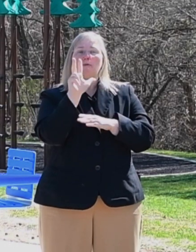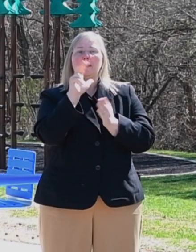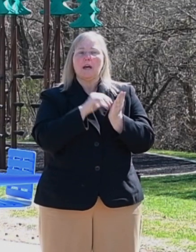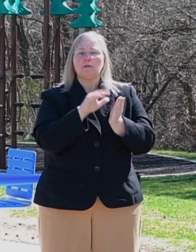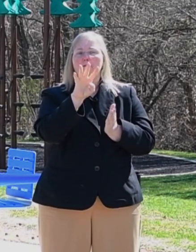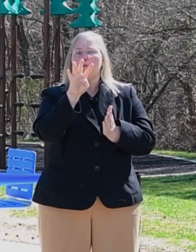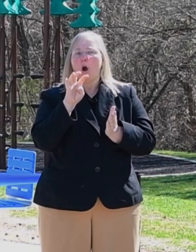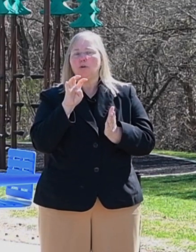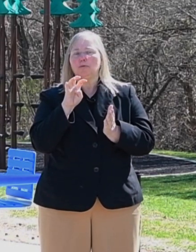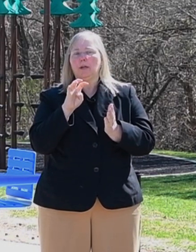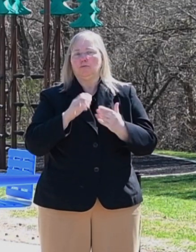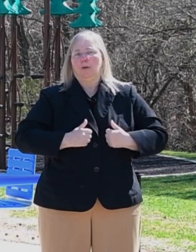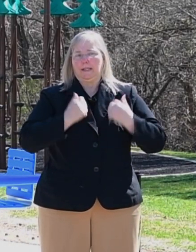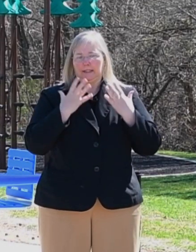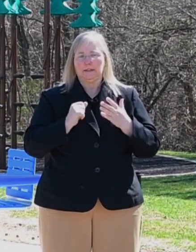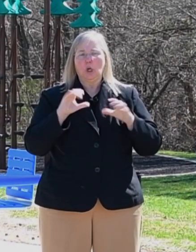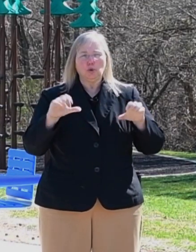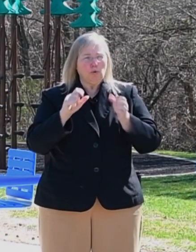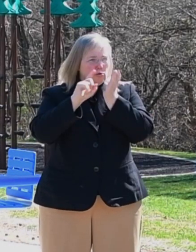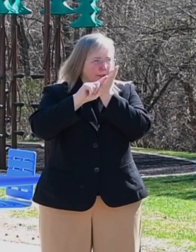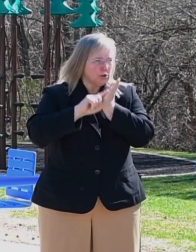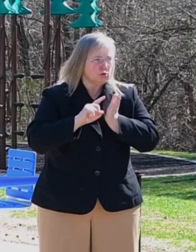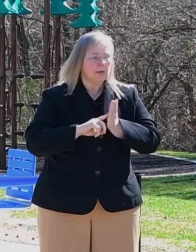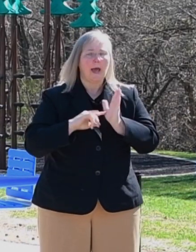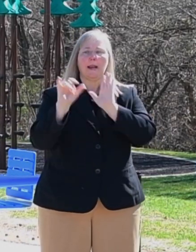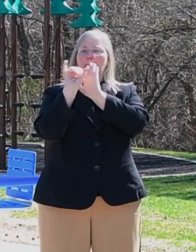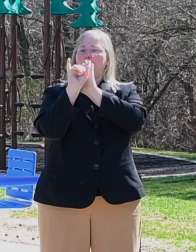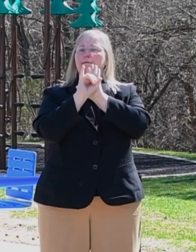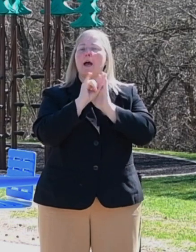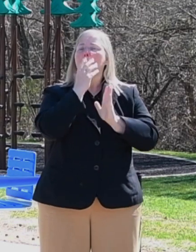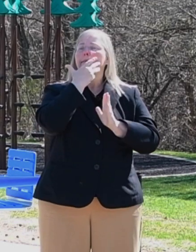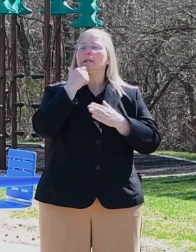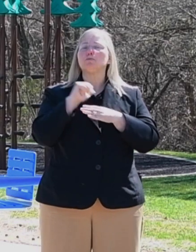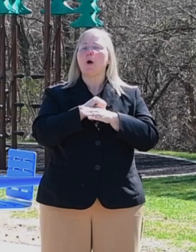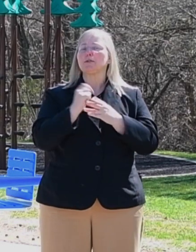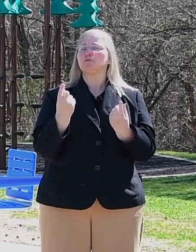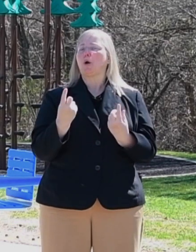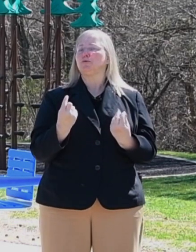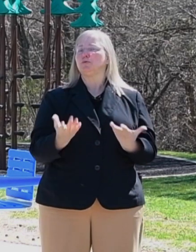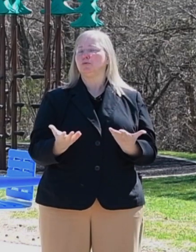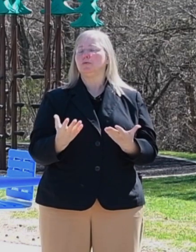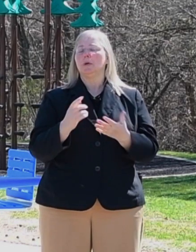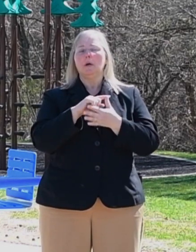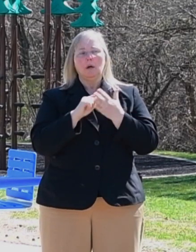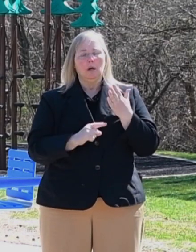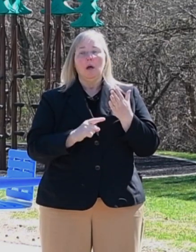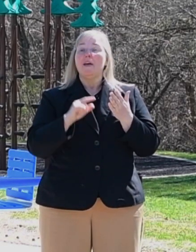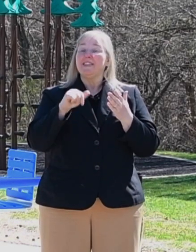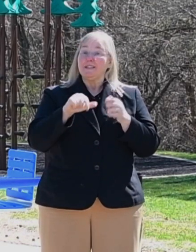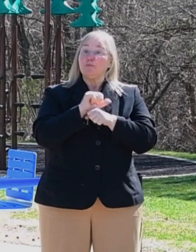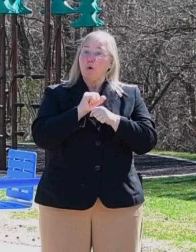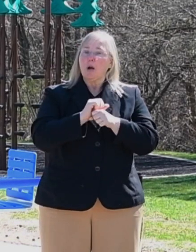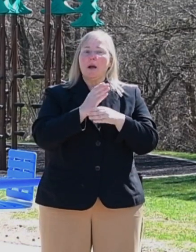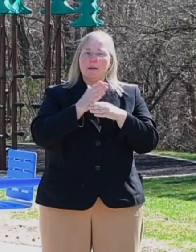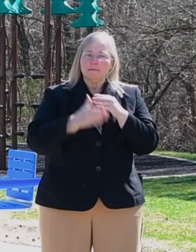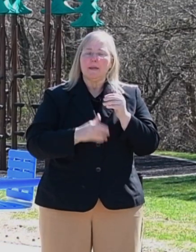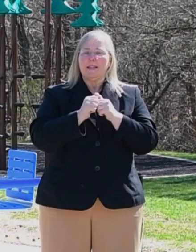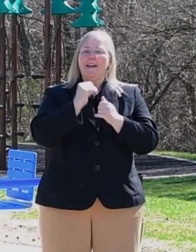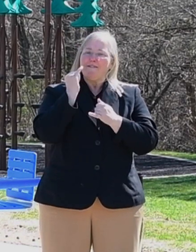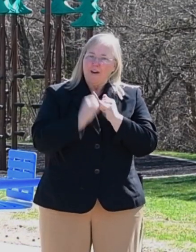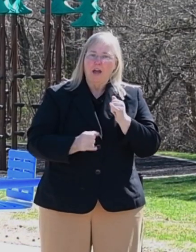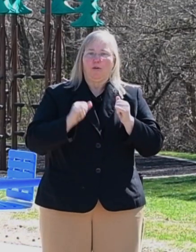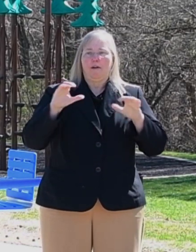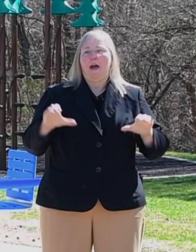conduct research and identify best practices. This work culminated in the final action